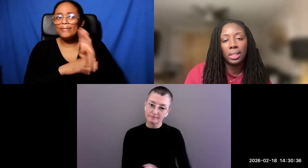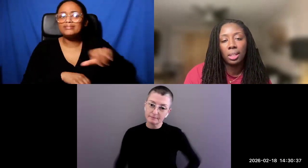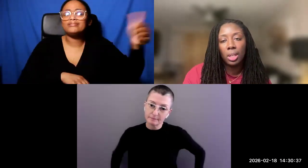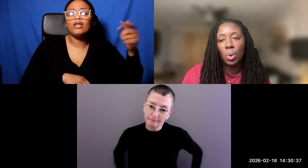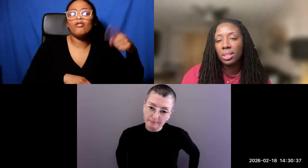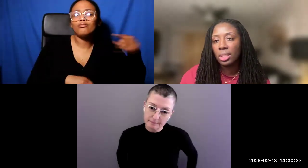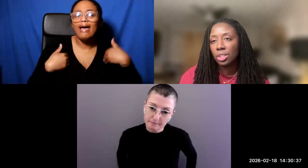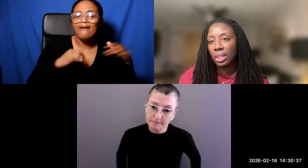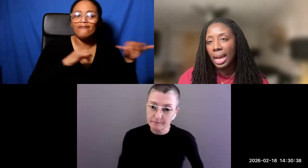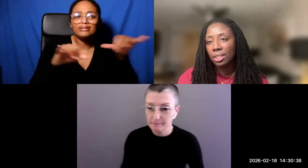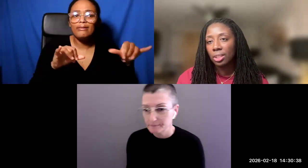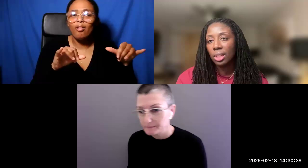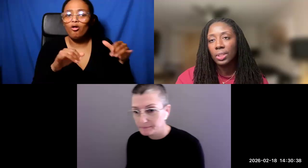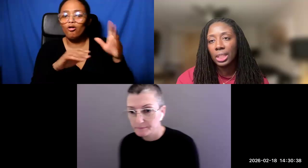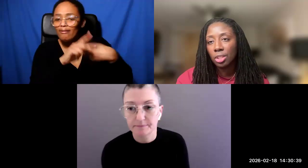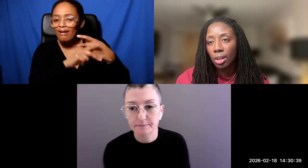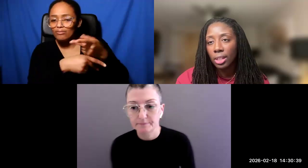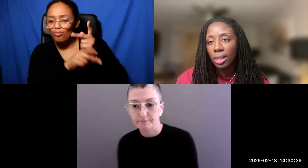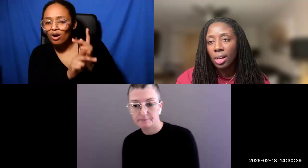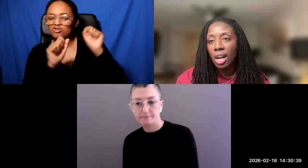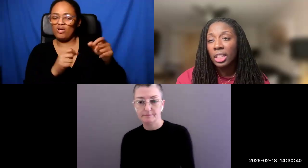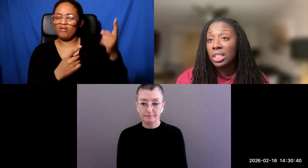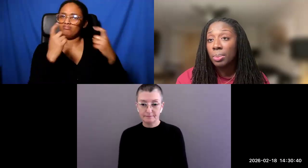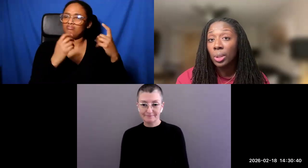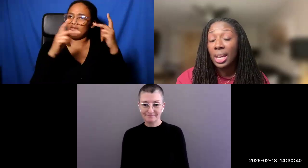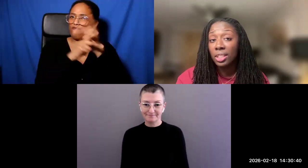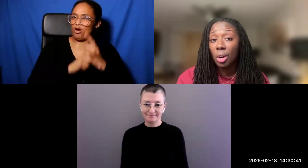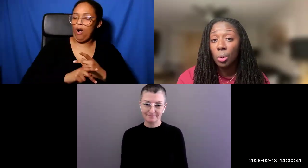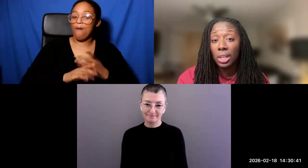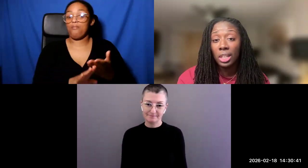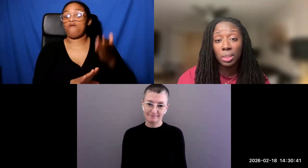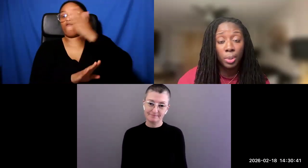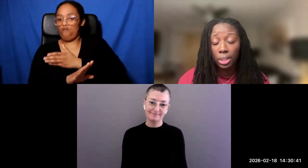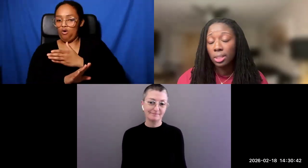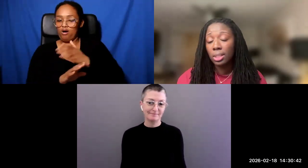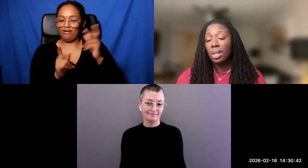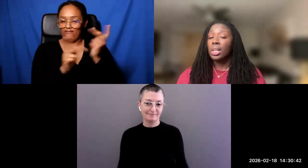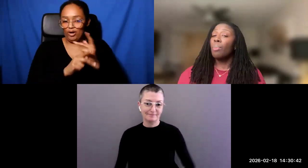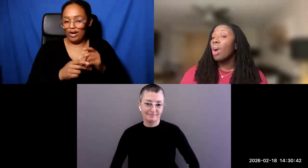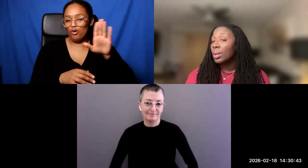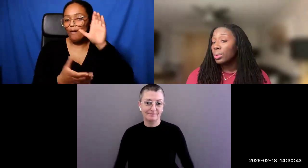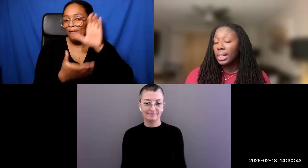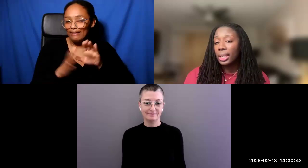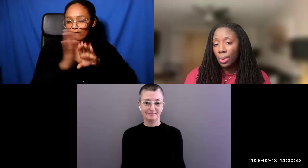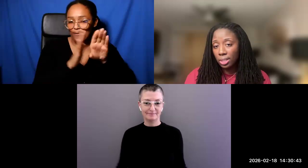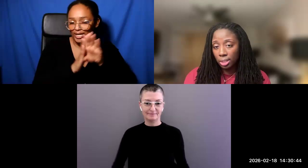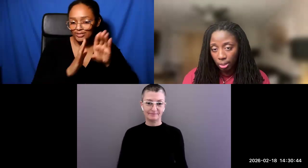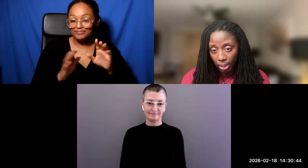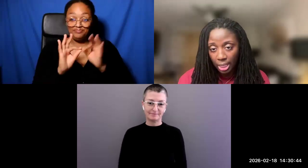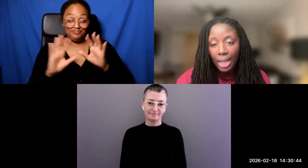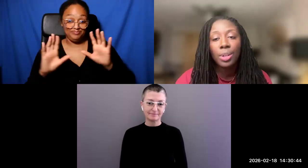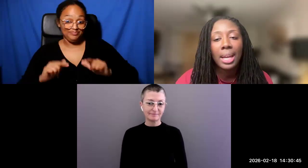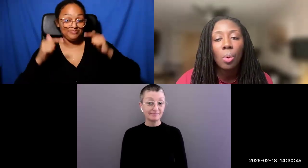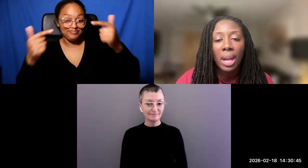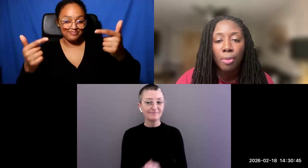customer related questions that you can ask yourself to get started on conceptualizing your own experience. Now, product related questions